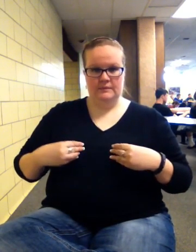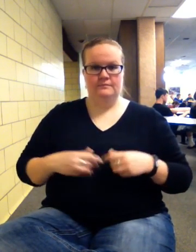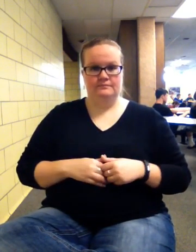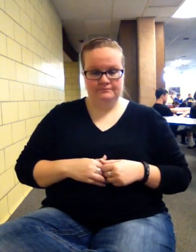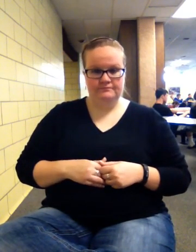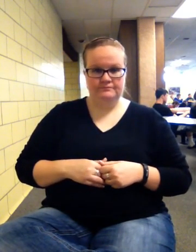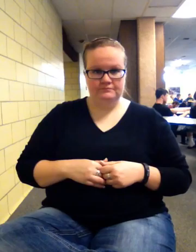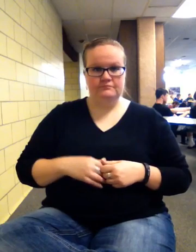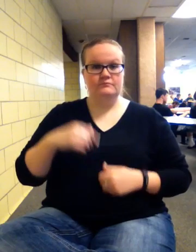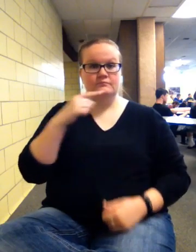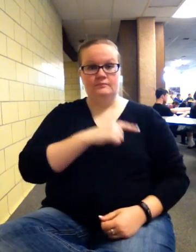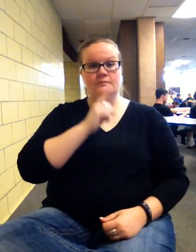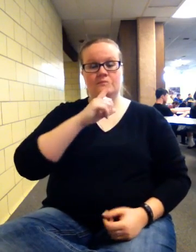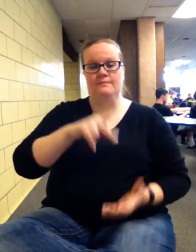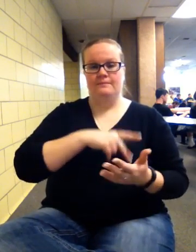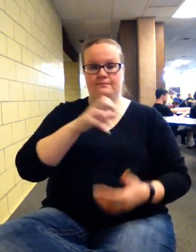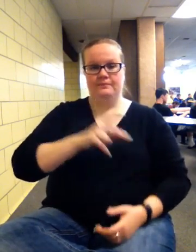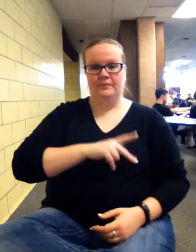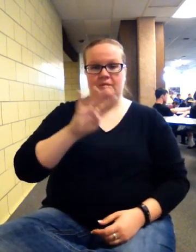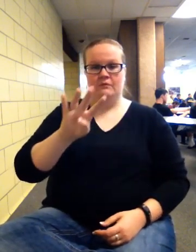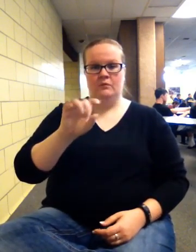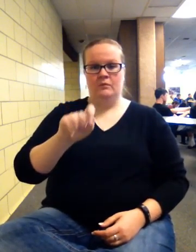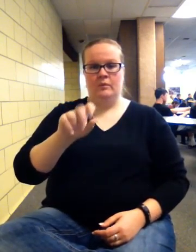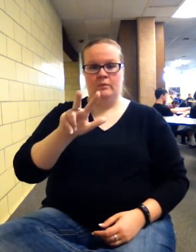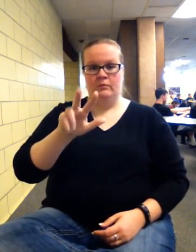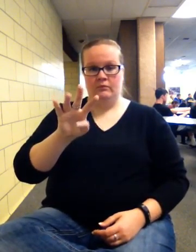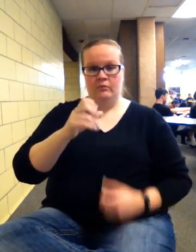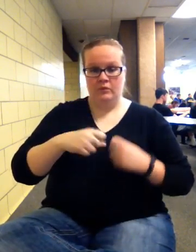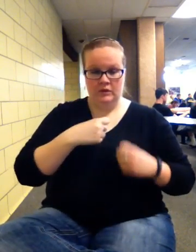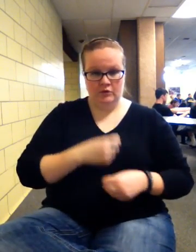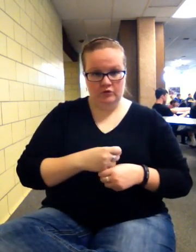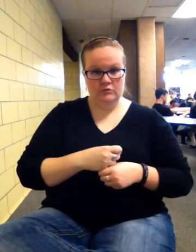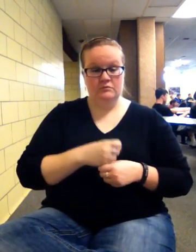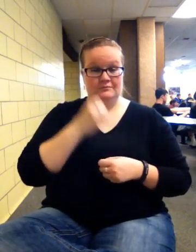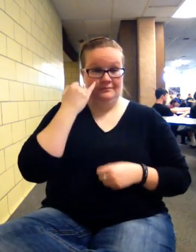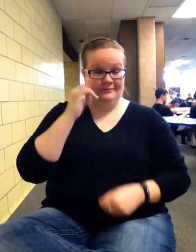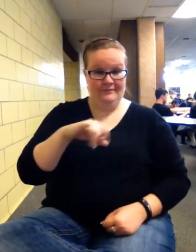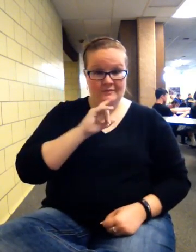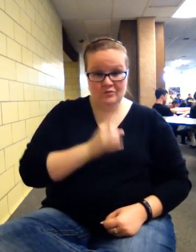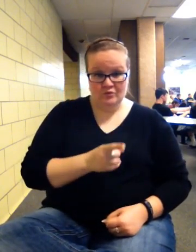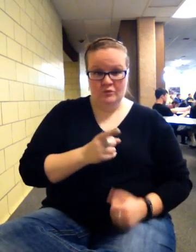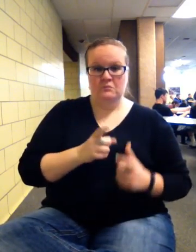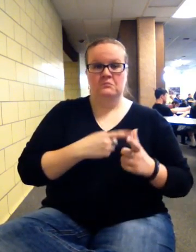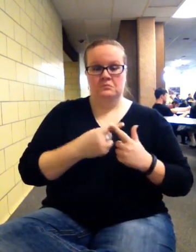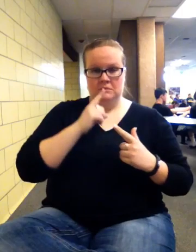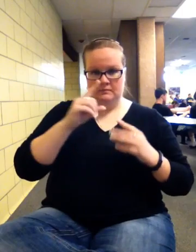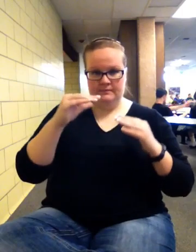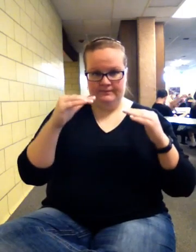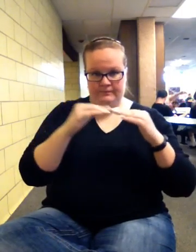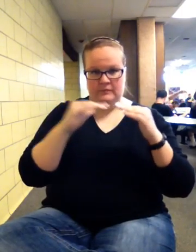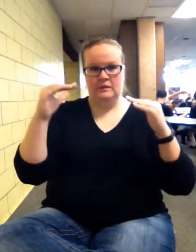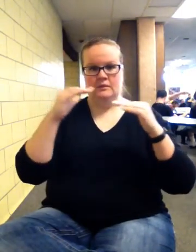So this one is paying back in 4.34 years. So if that was the case, it's less than or equal to five years.